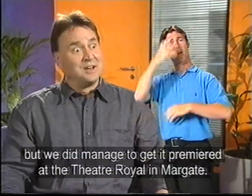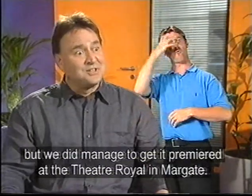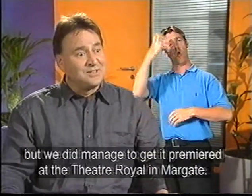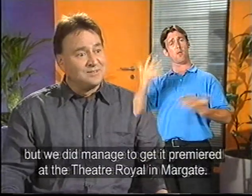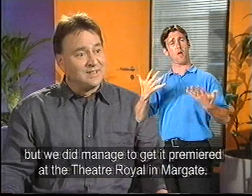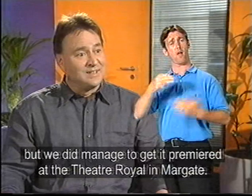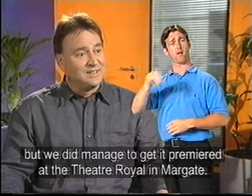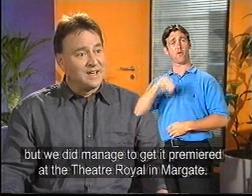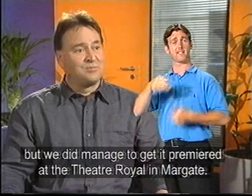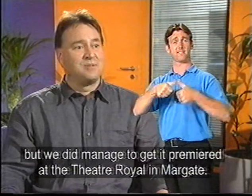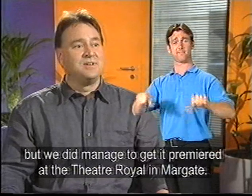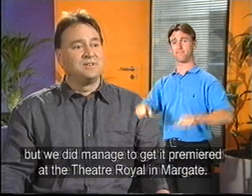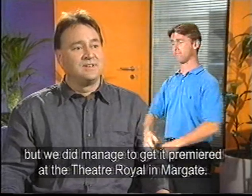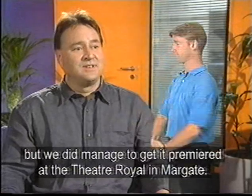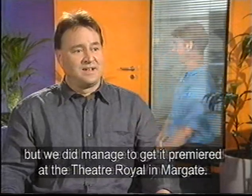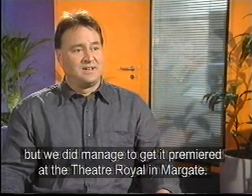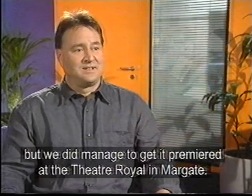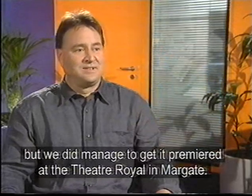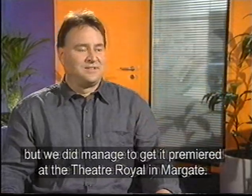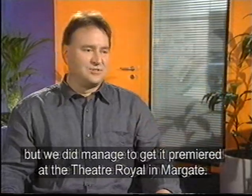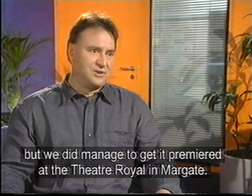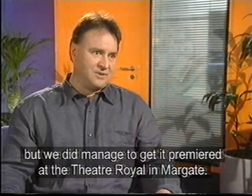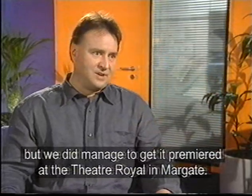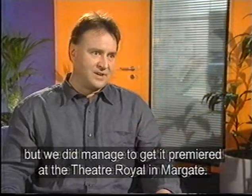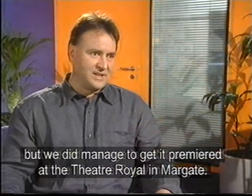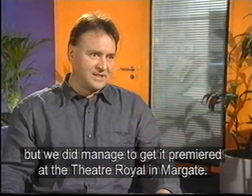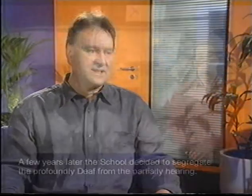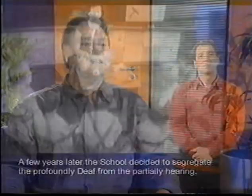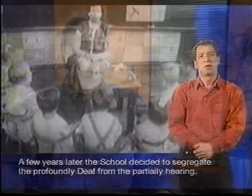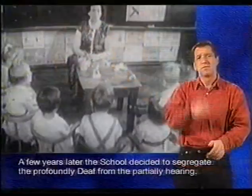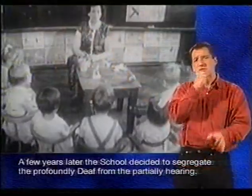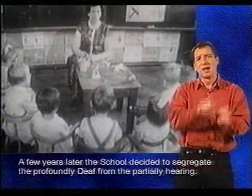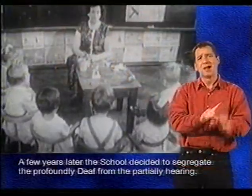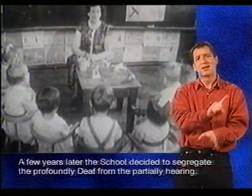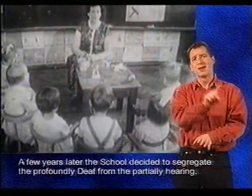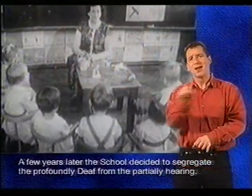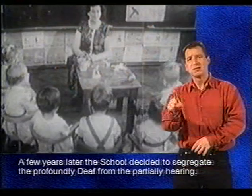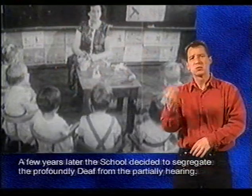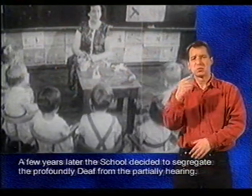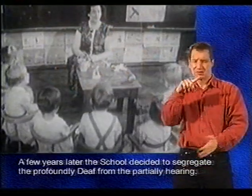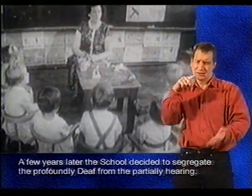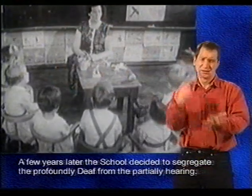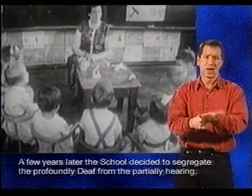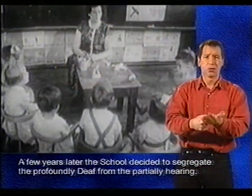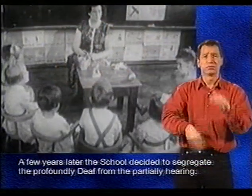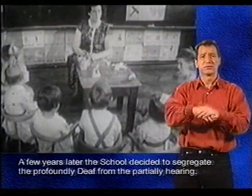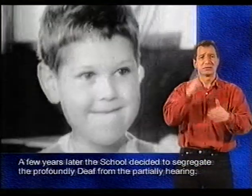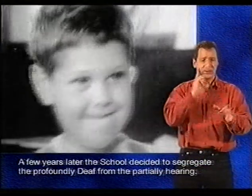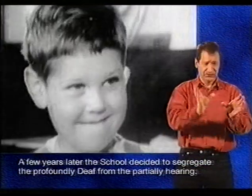to get it premiered that night at the Theatre Royal in Margate. A few years later, the school decided to segregate the profoundly